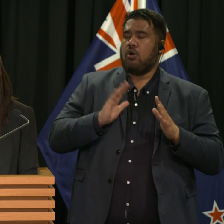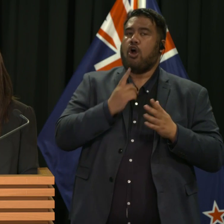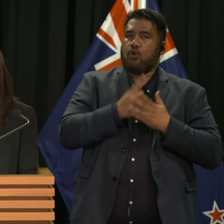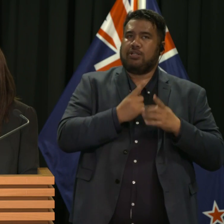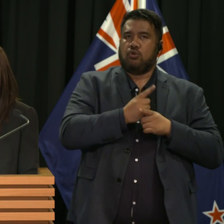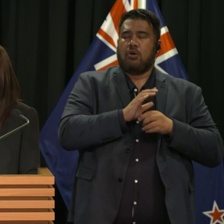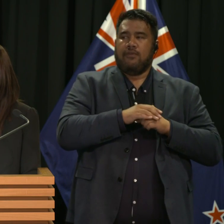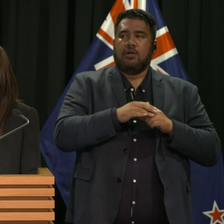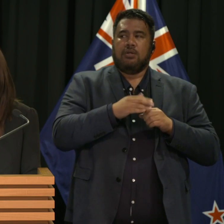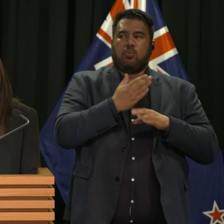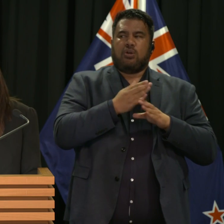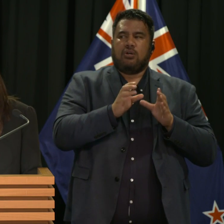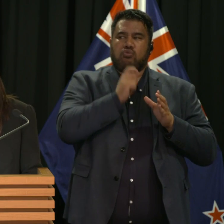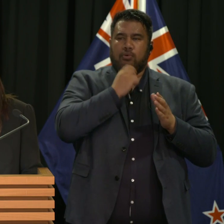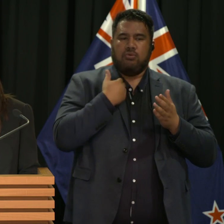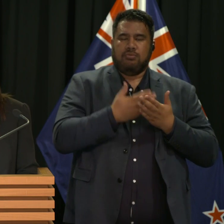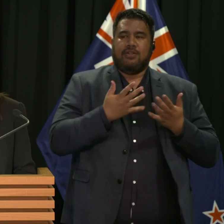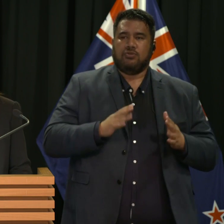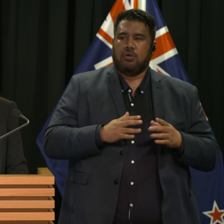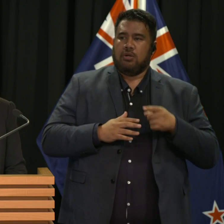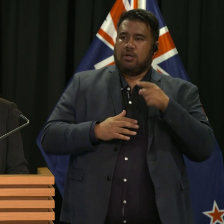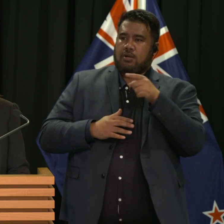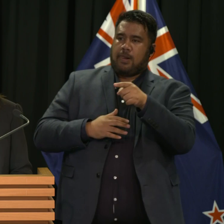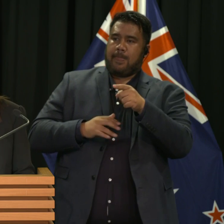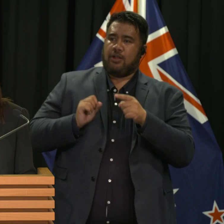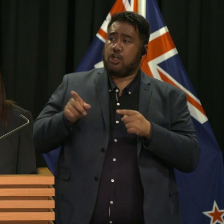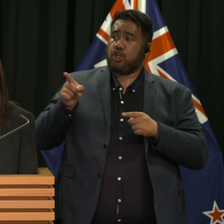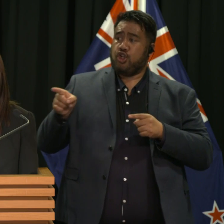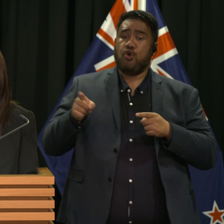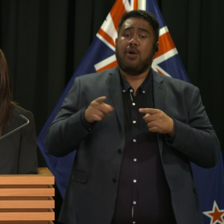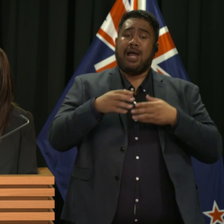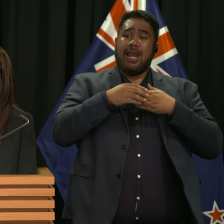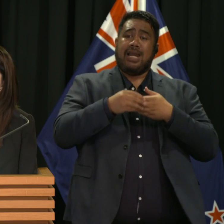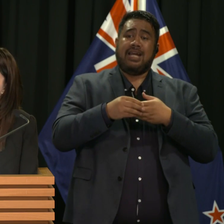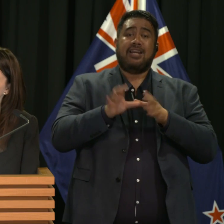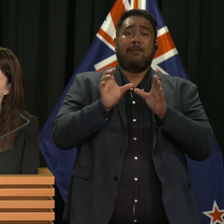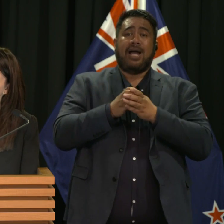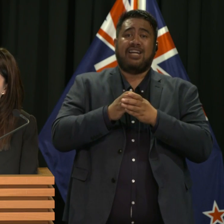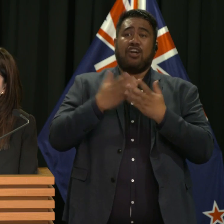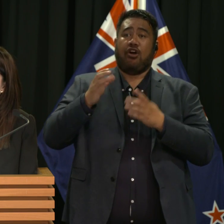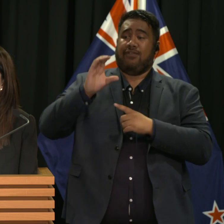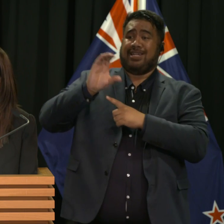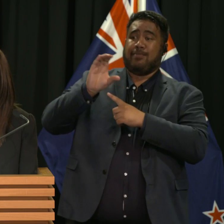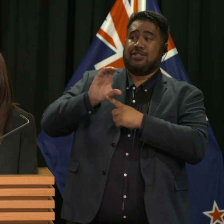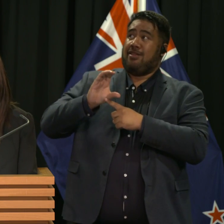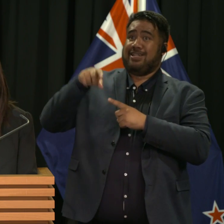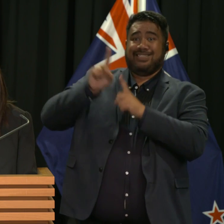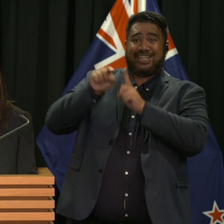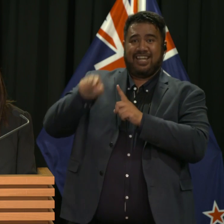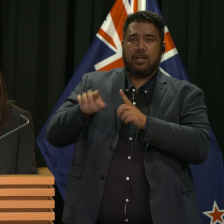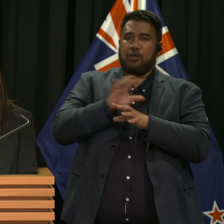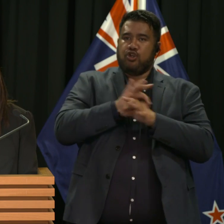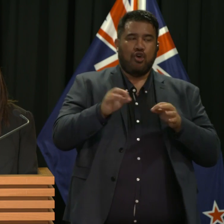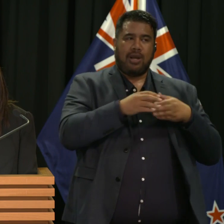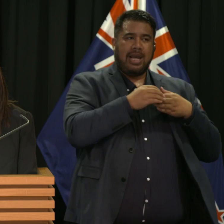report. Do you fear that you now lead the party of capital rather than the party of Labour? No, I do not. And again,